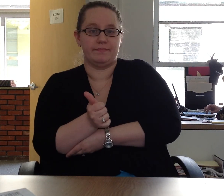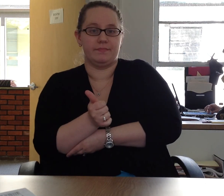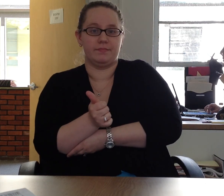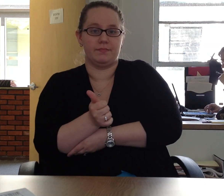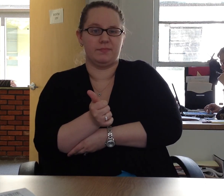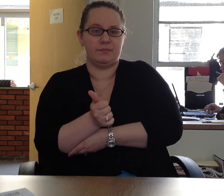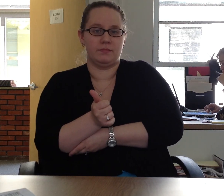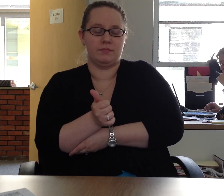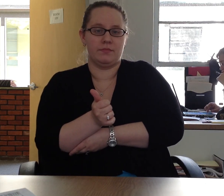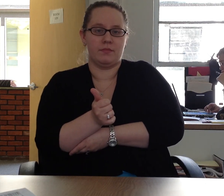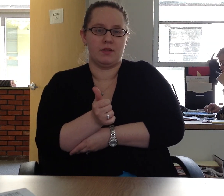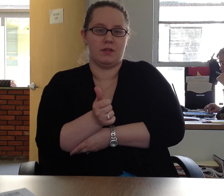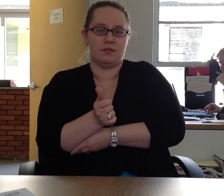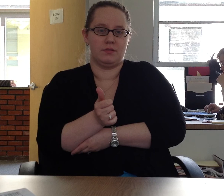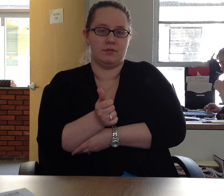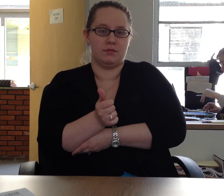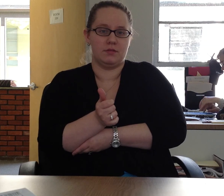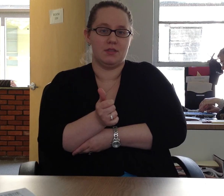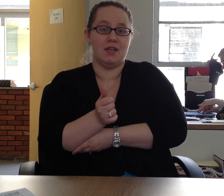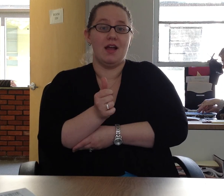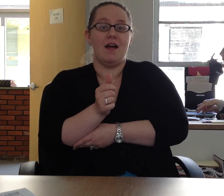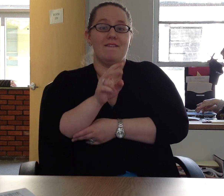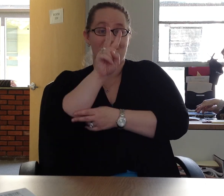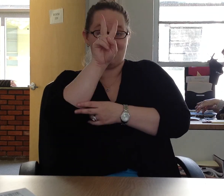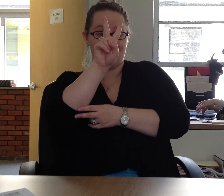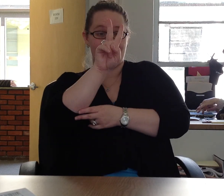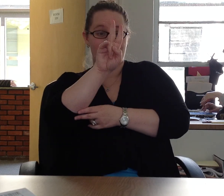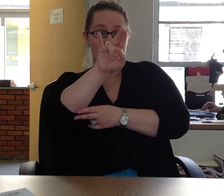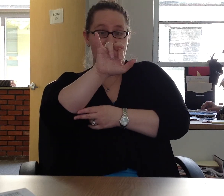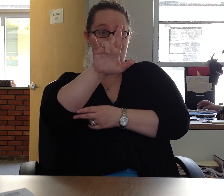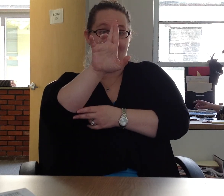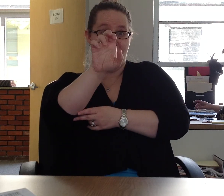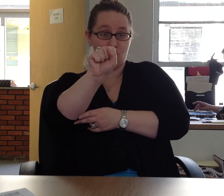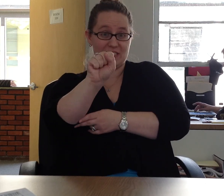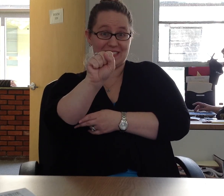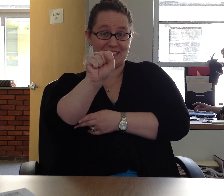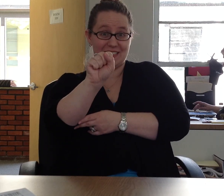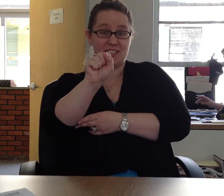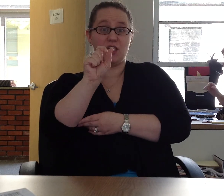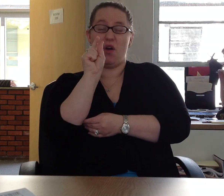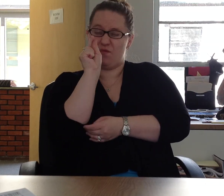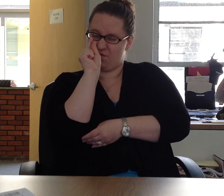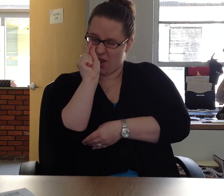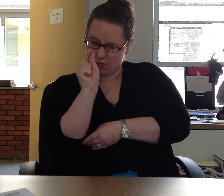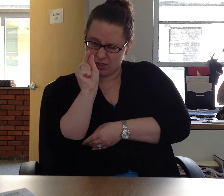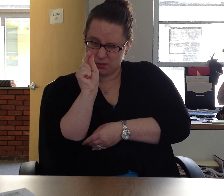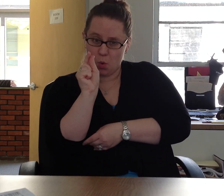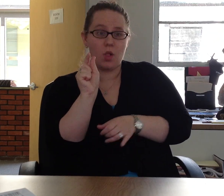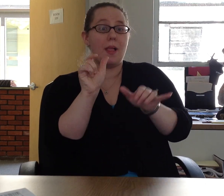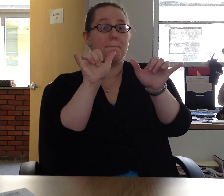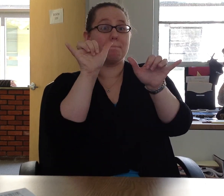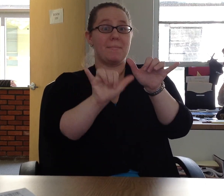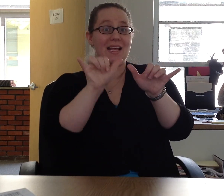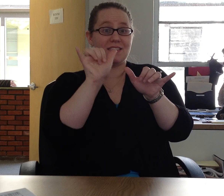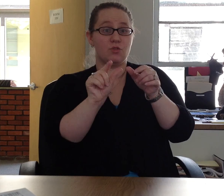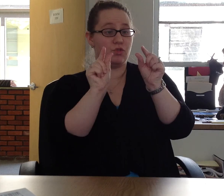They are smaller than bacteria, so small that they can pass through the tiny pores of